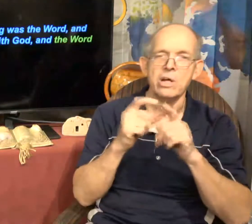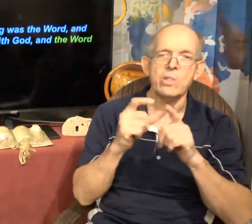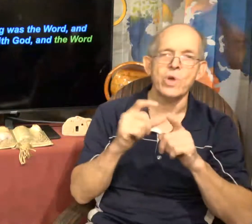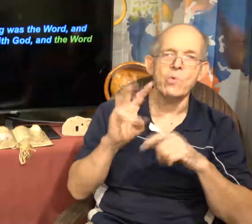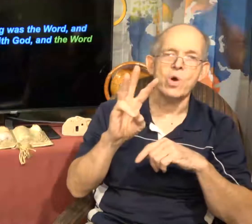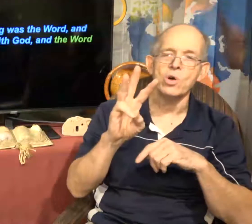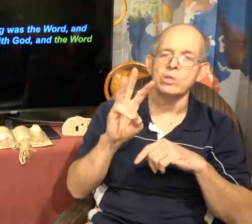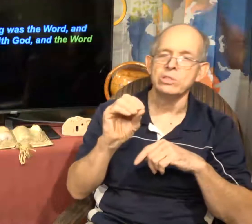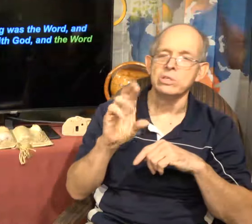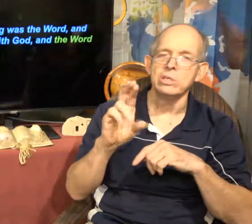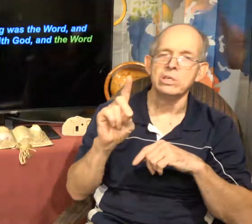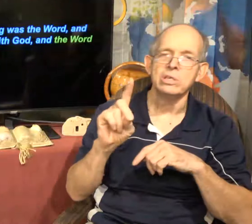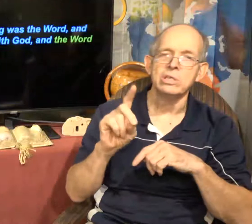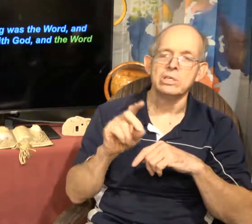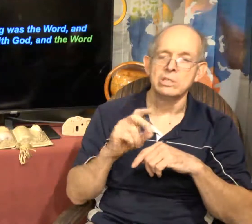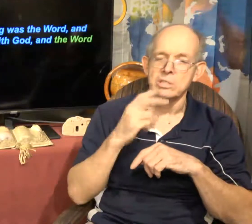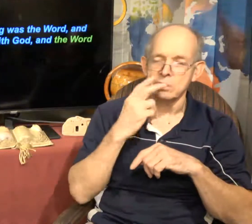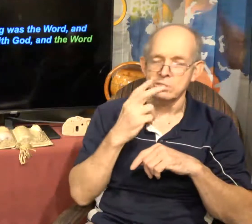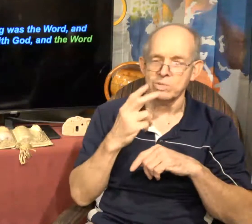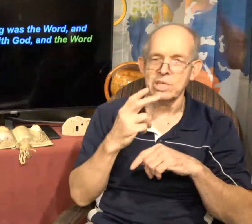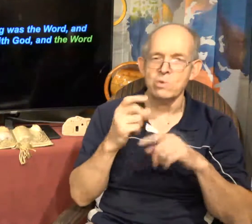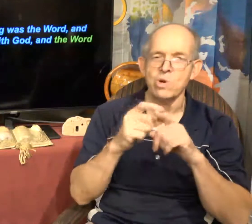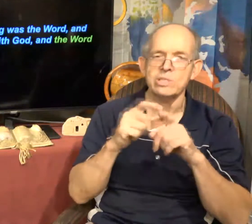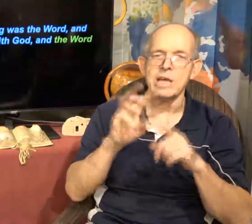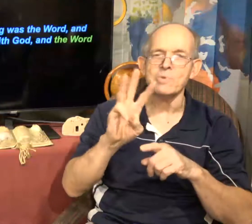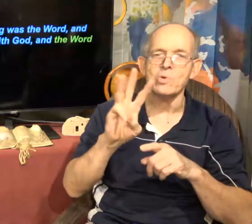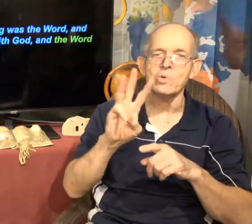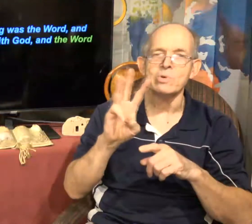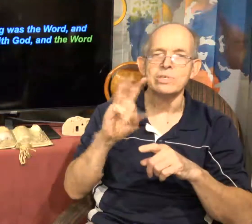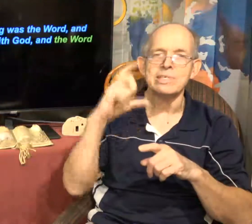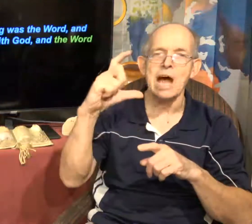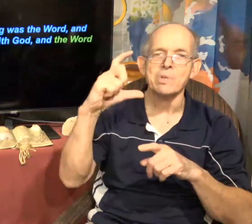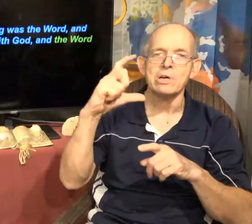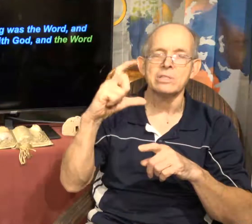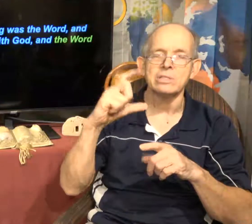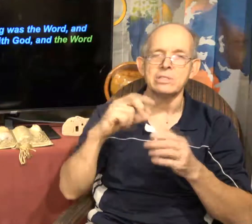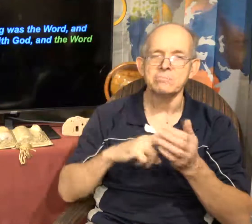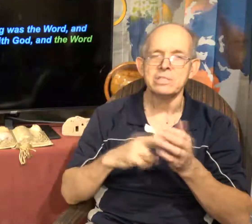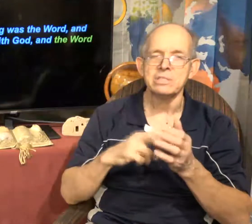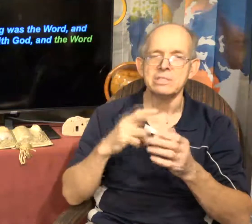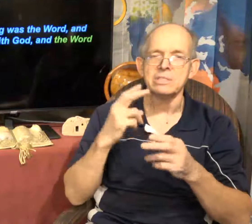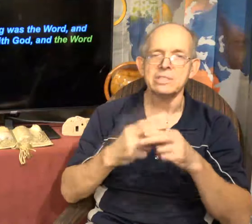The Word. You see, Word chapter mean